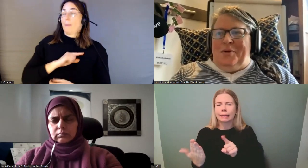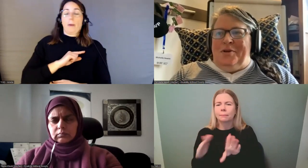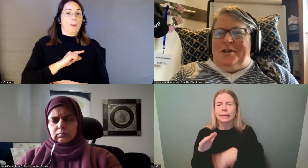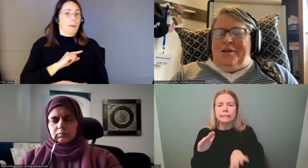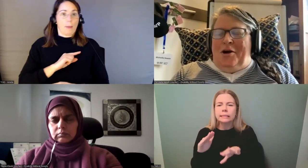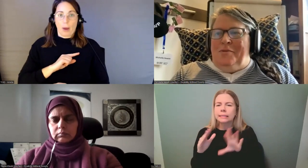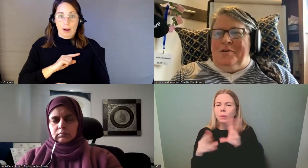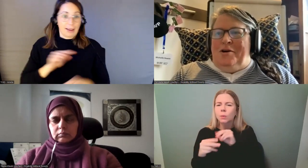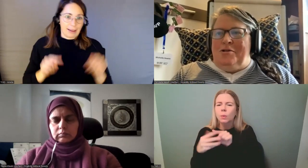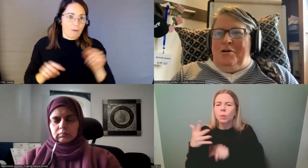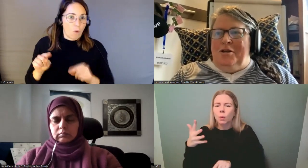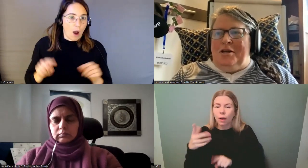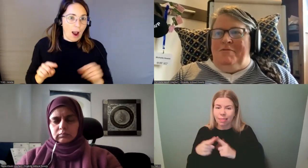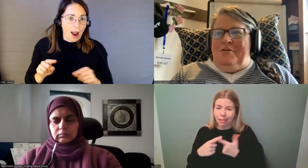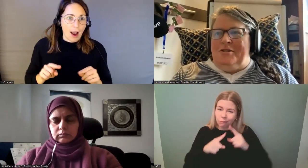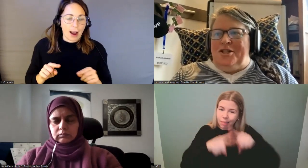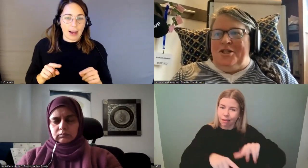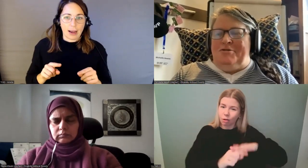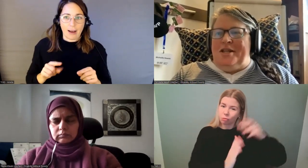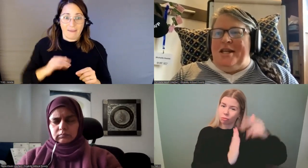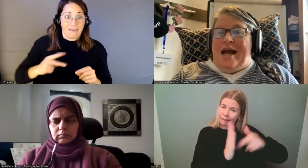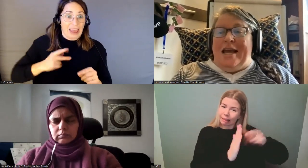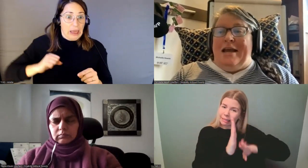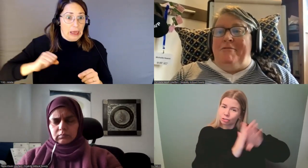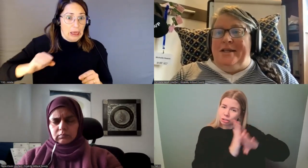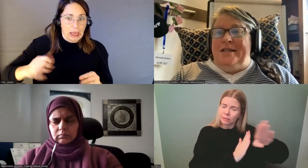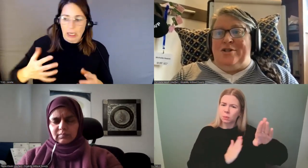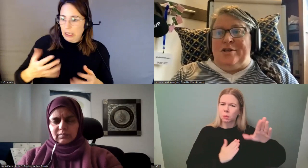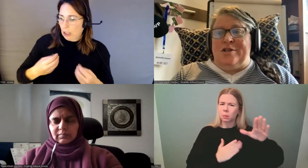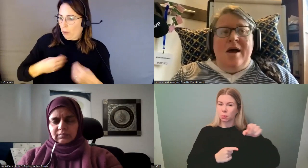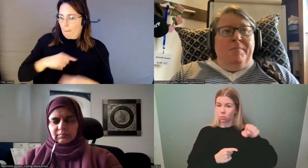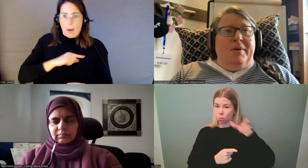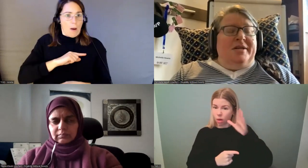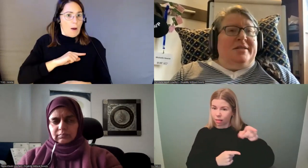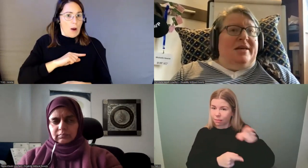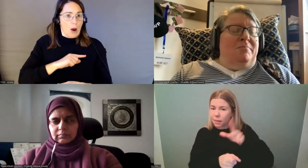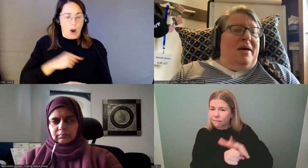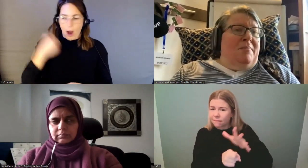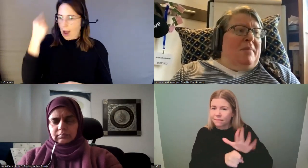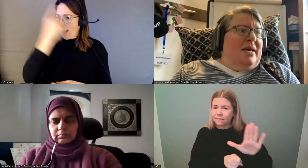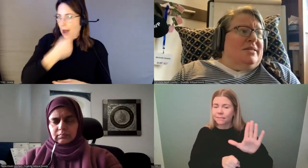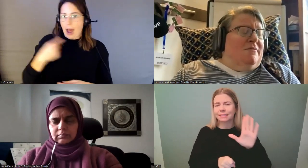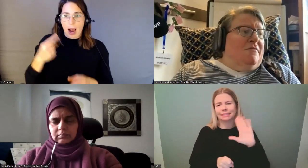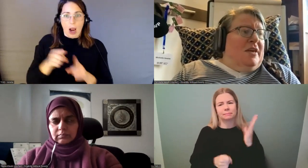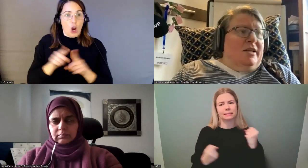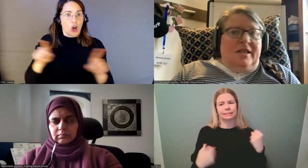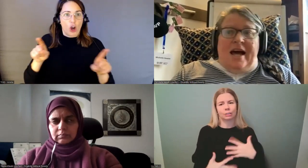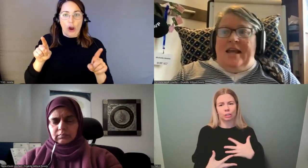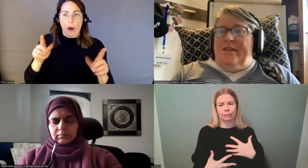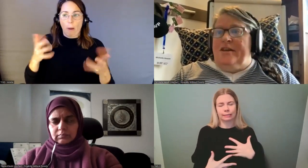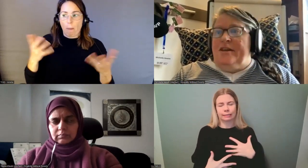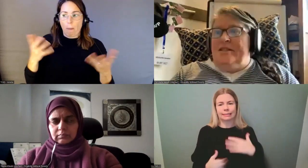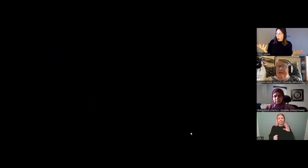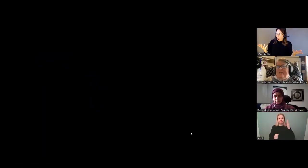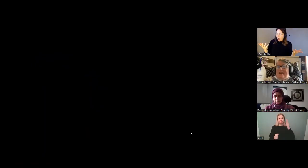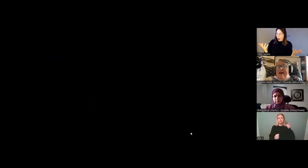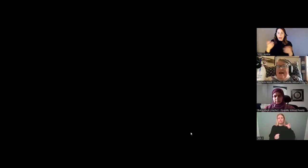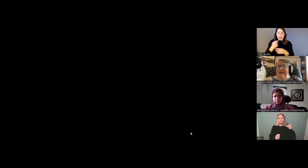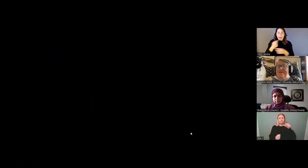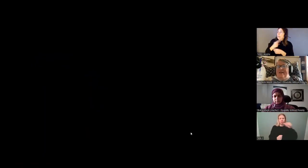we go looking for as children at night. It really does, because it makes it feel like